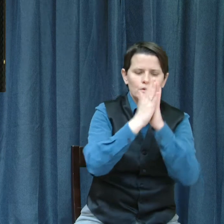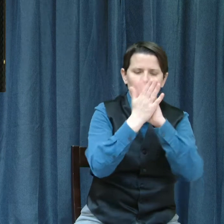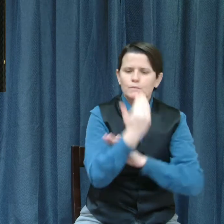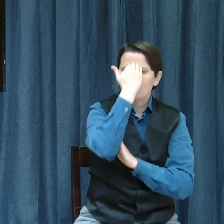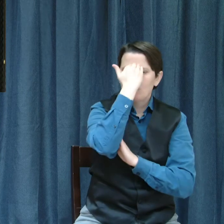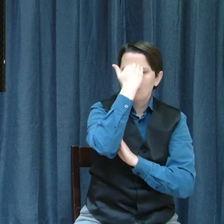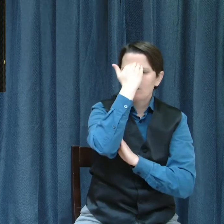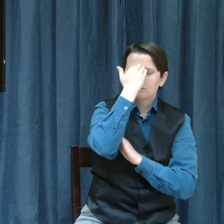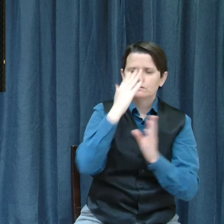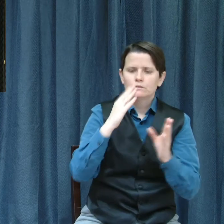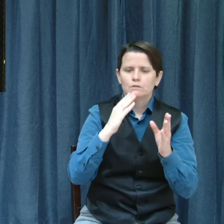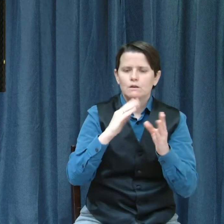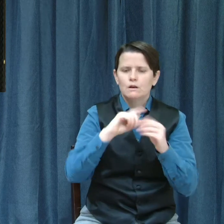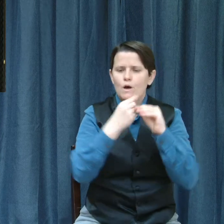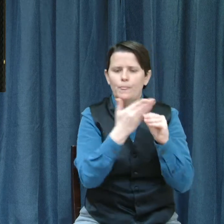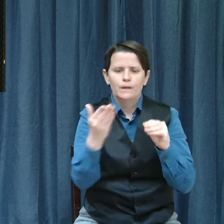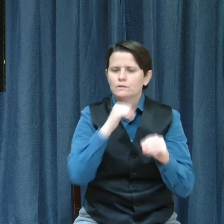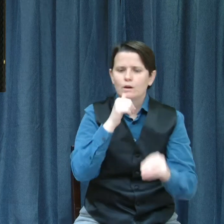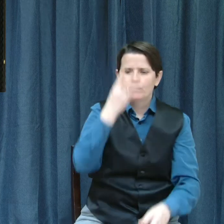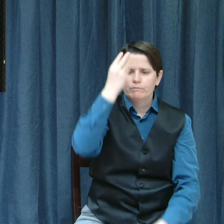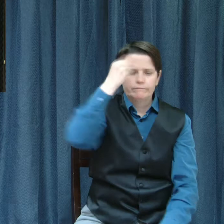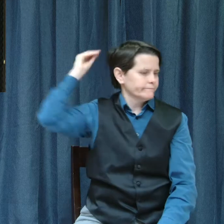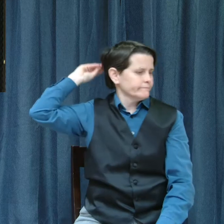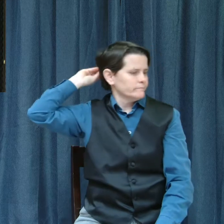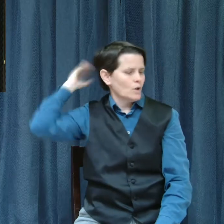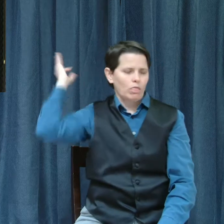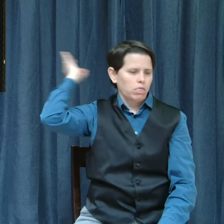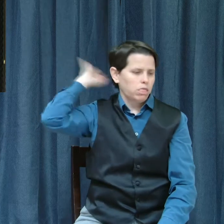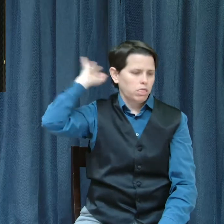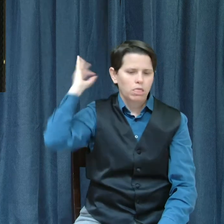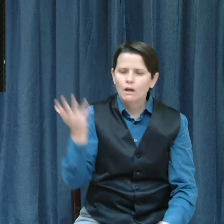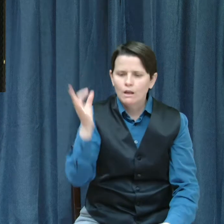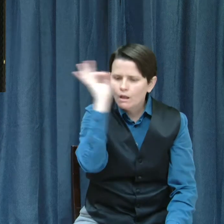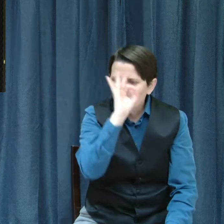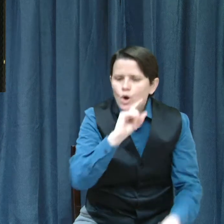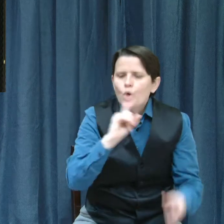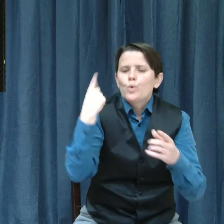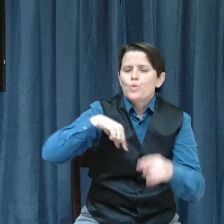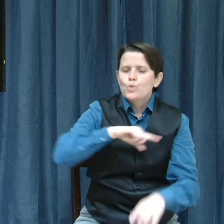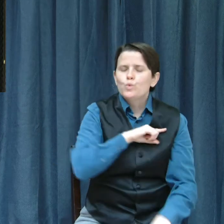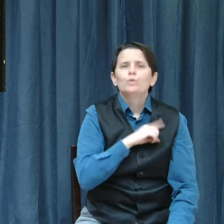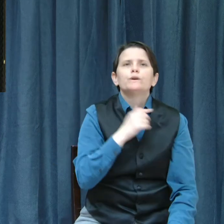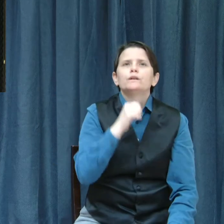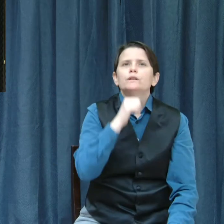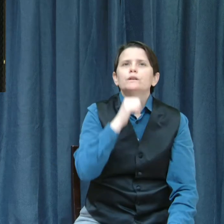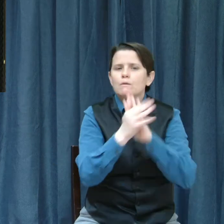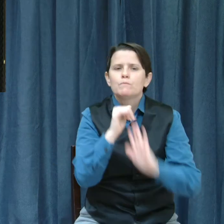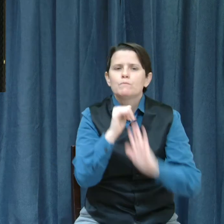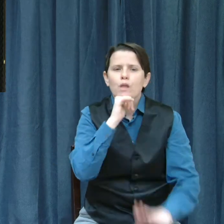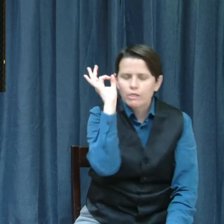through acts of self-observation, we are no longer the unconscious program, but rather the